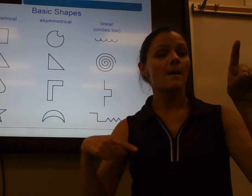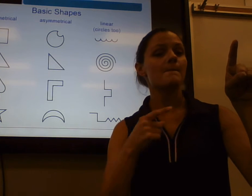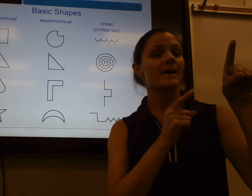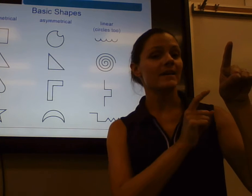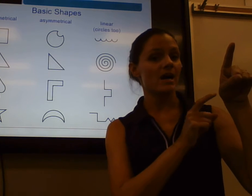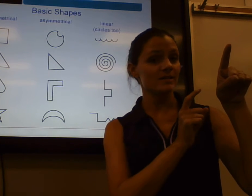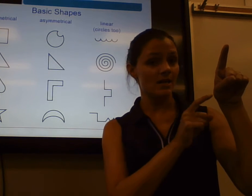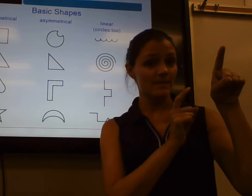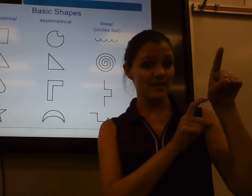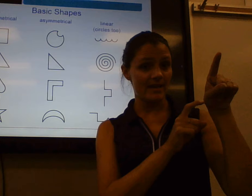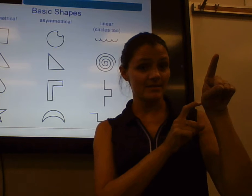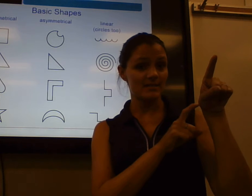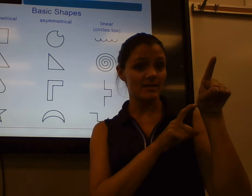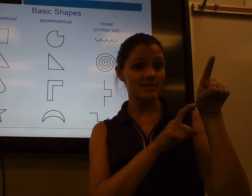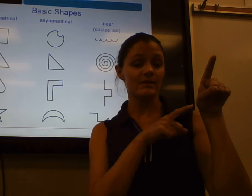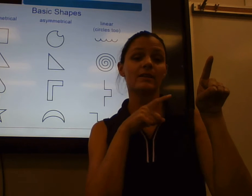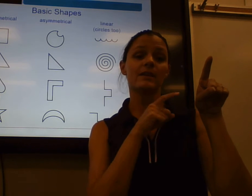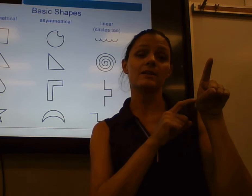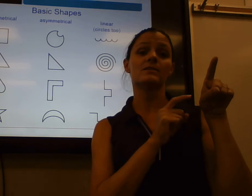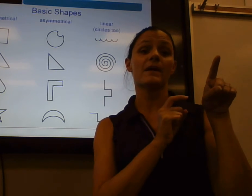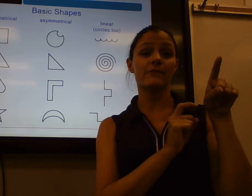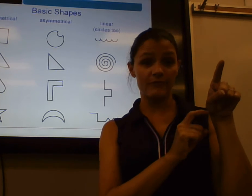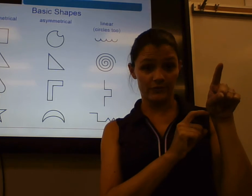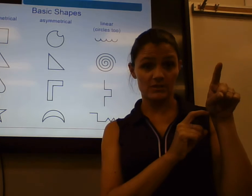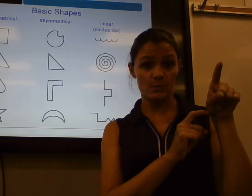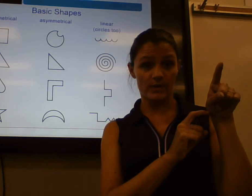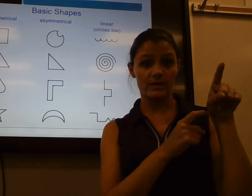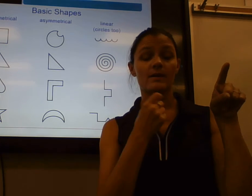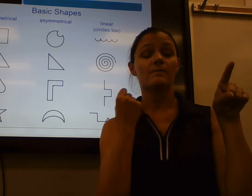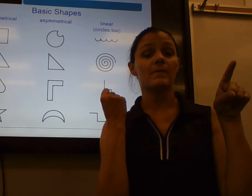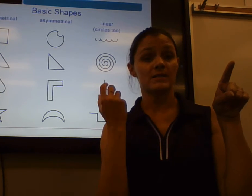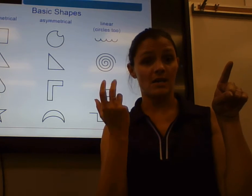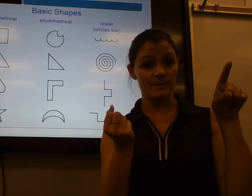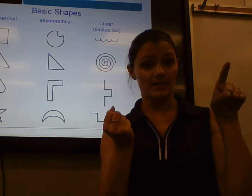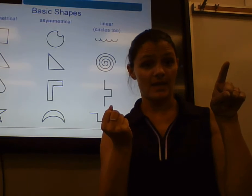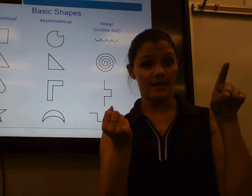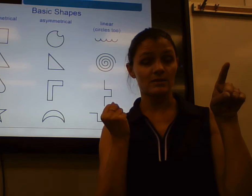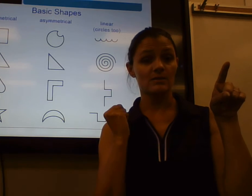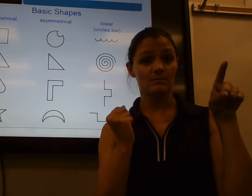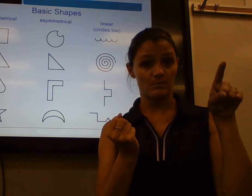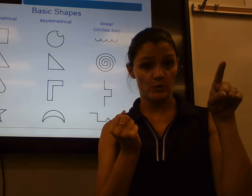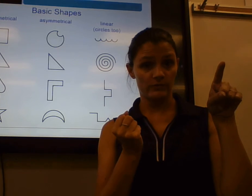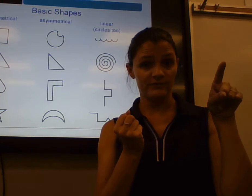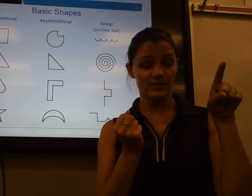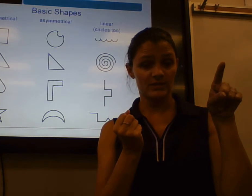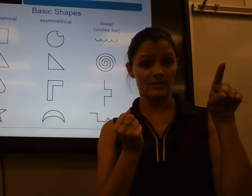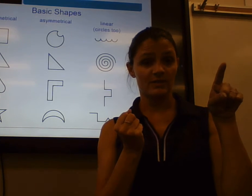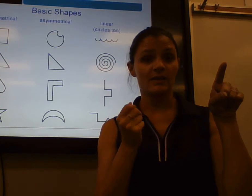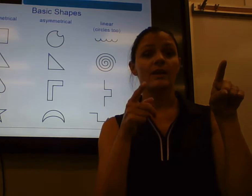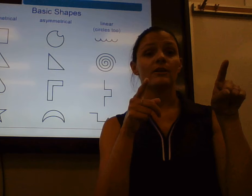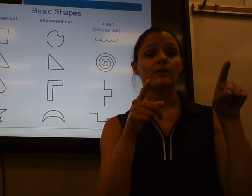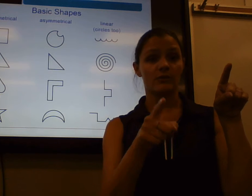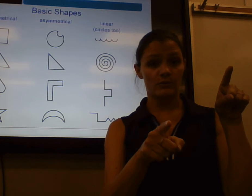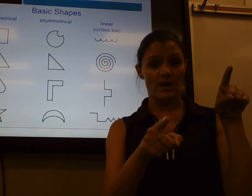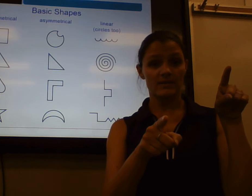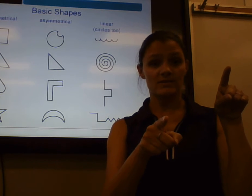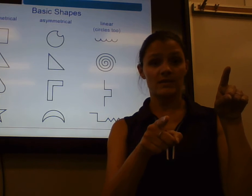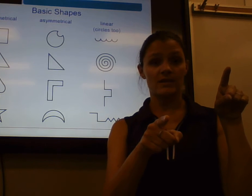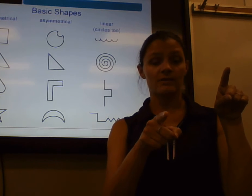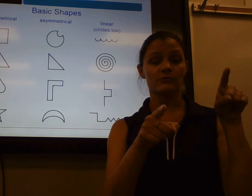My non-dominant hand stays still. It is my reference point. My dominant hand moves. You, as the